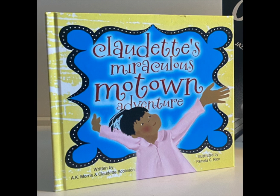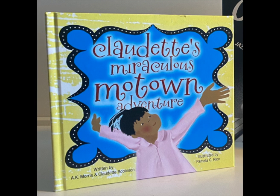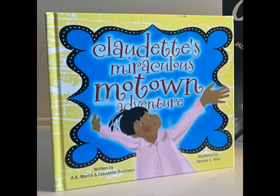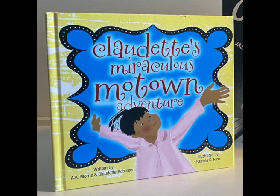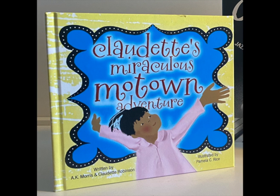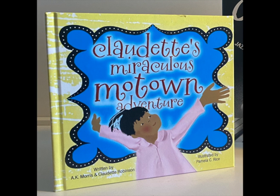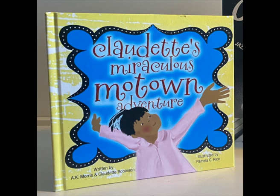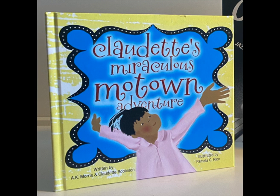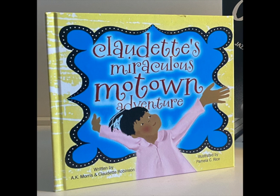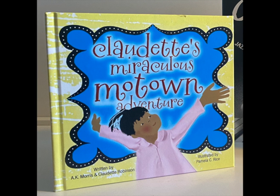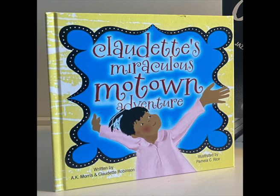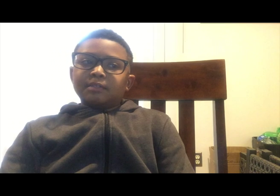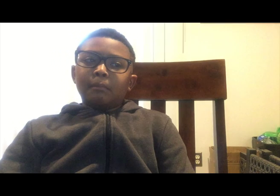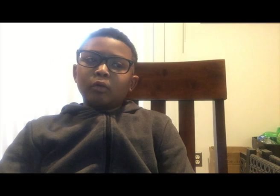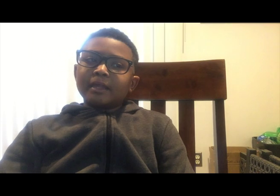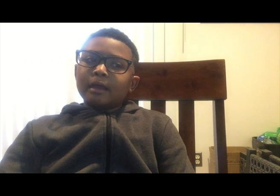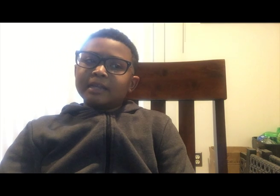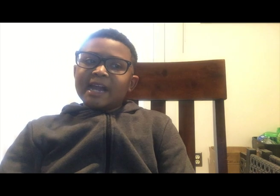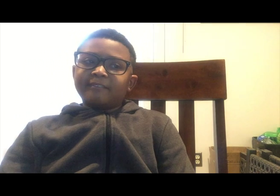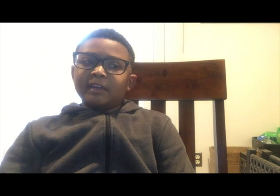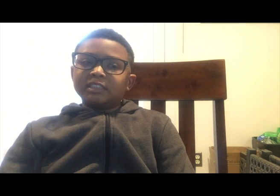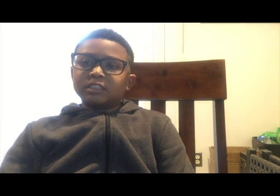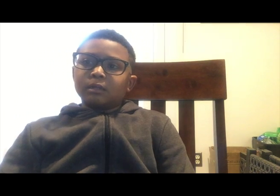Claudette's Miraculous Motown Adventure.